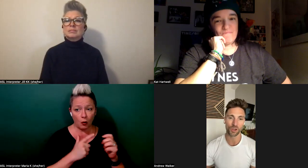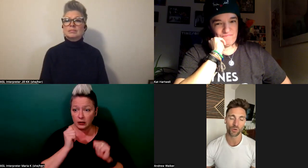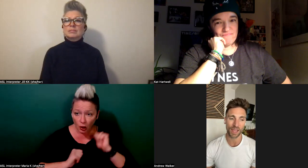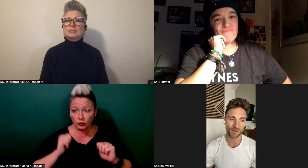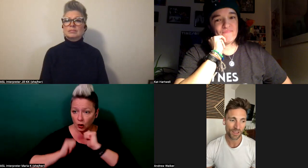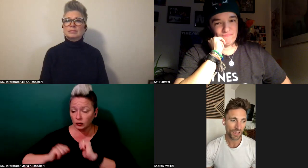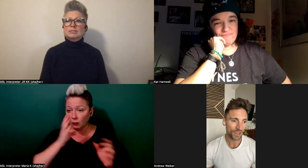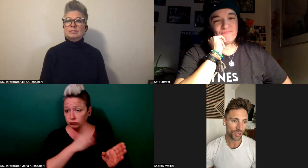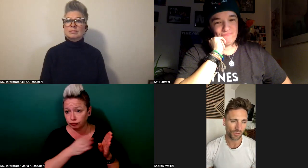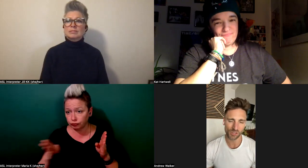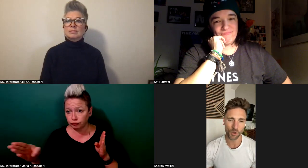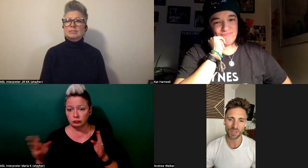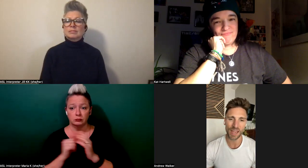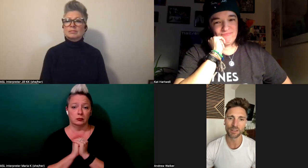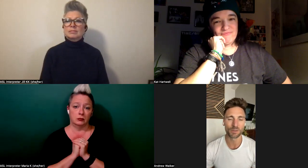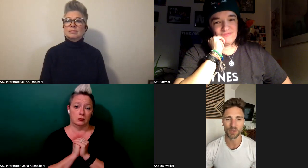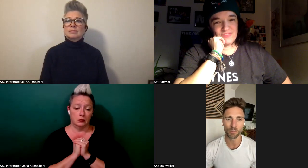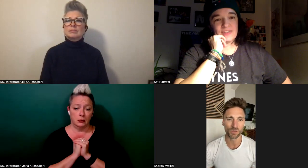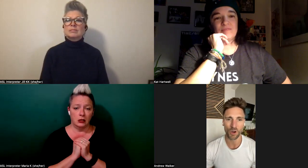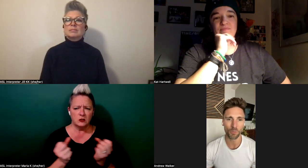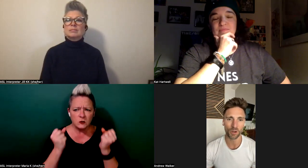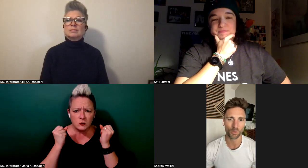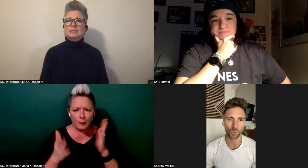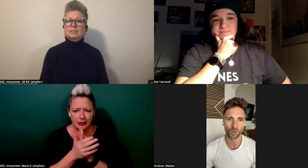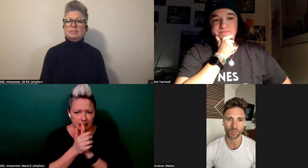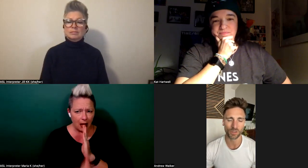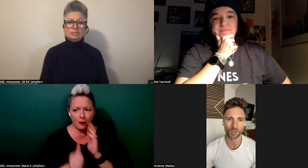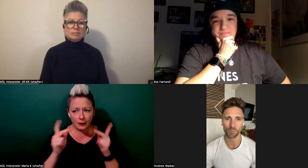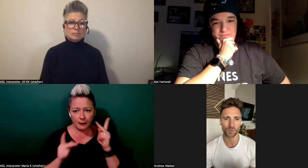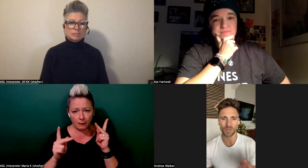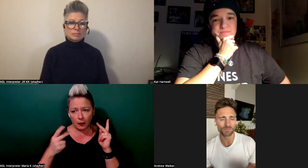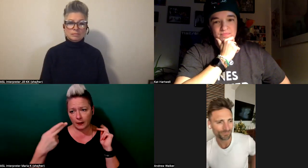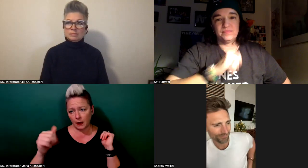another show. And, there's so many talented people in the Hallmark world,